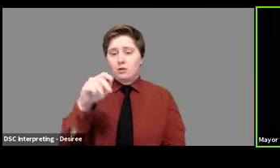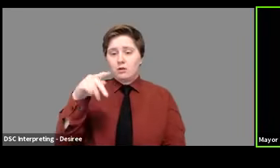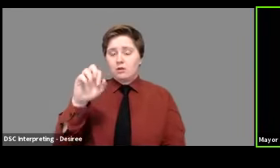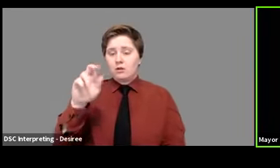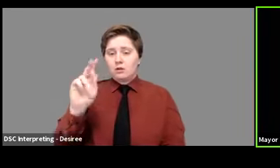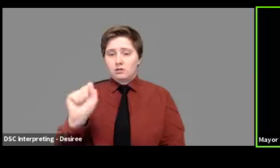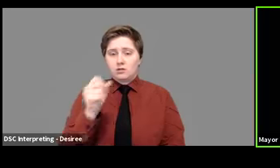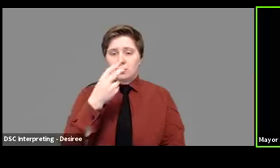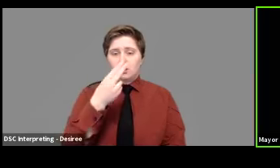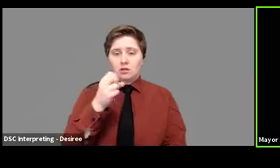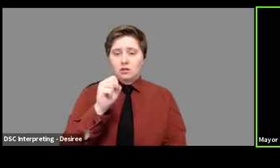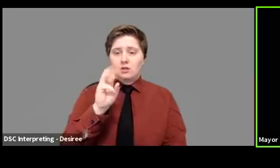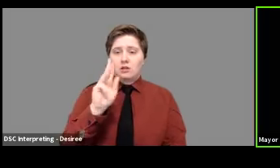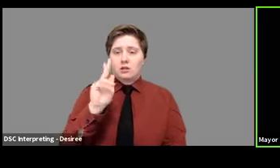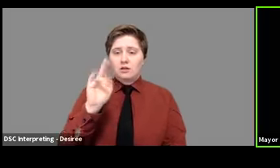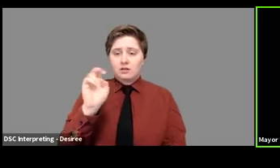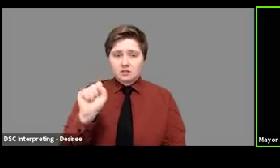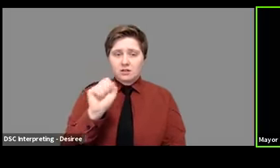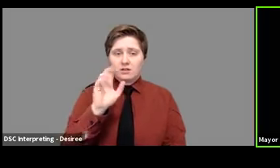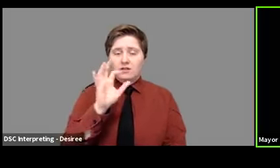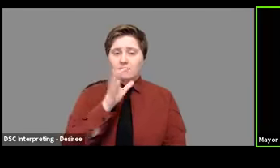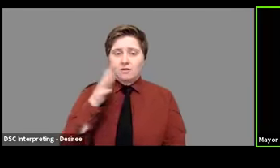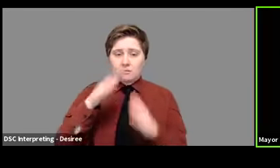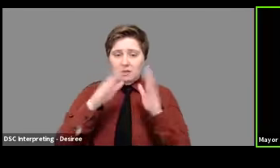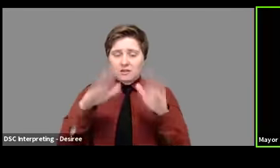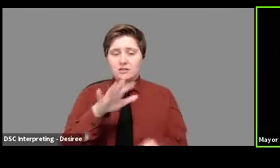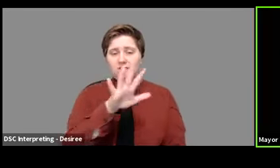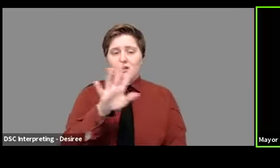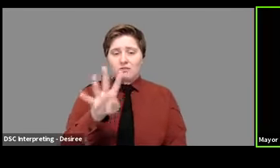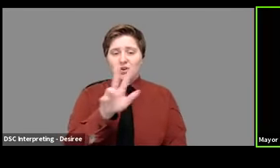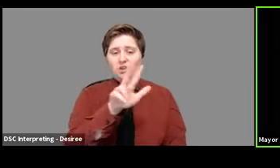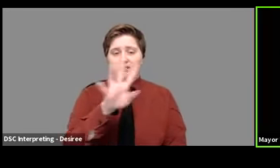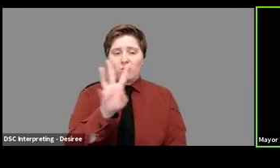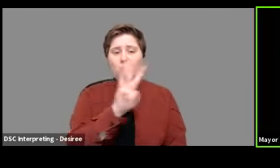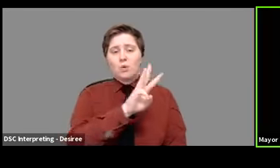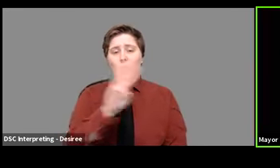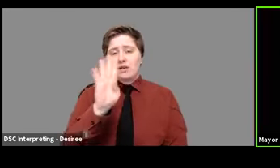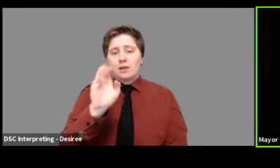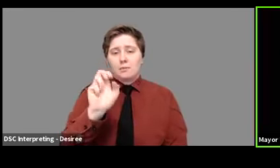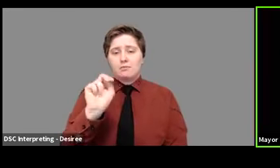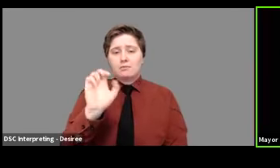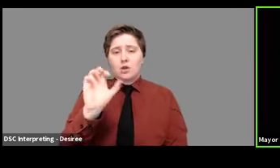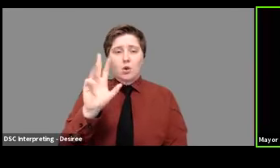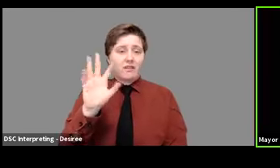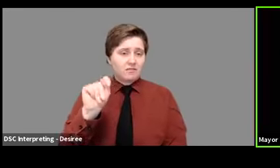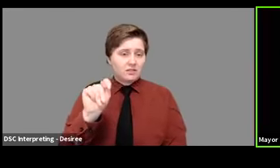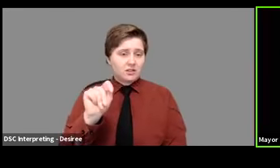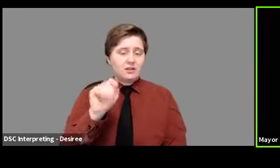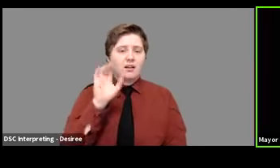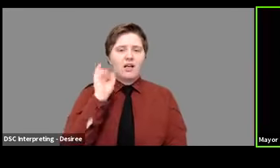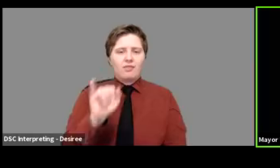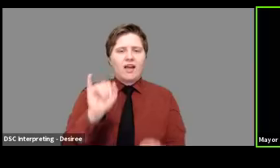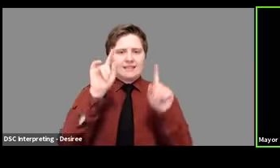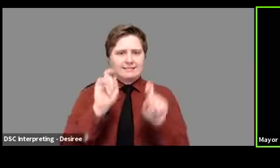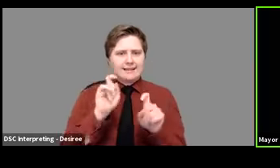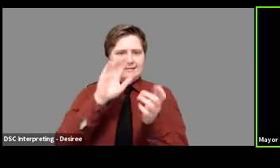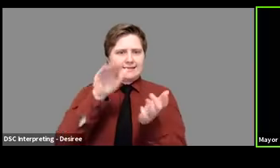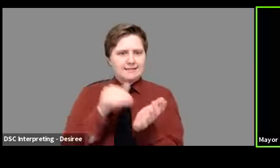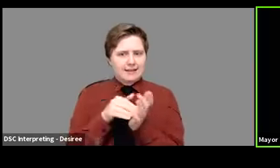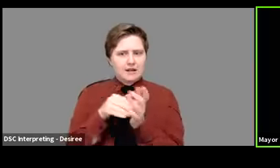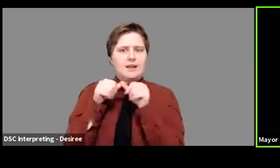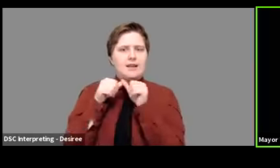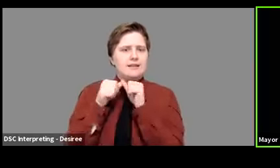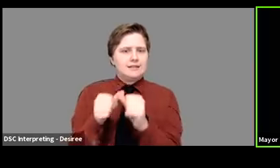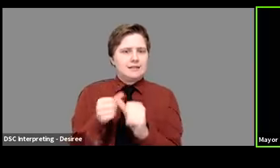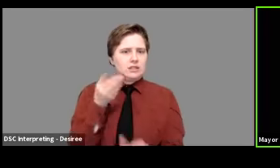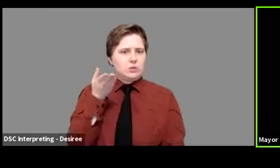Farmhouse, which is at 5434 West Bancroft, that COVID-19 testing continues.